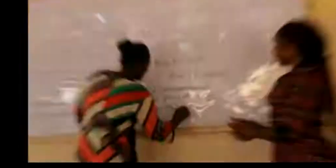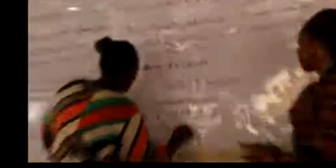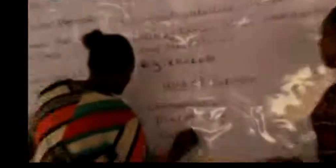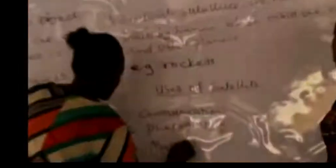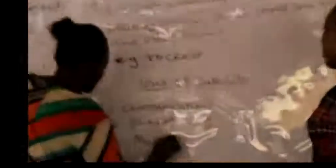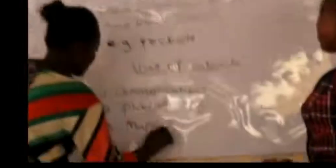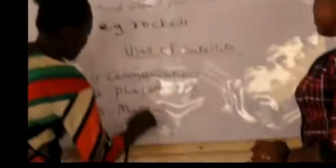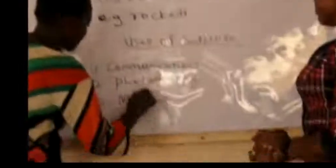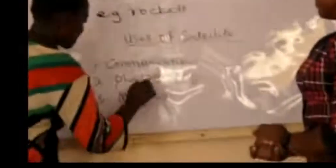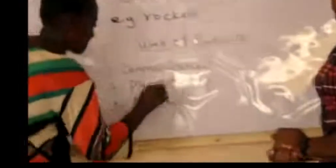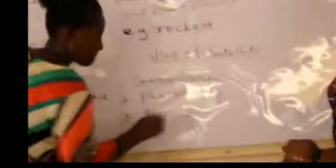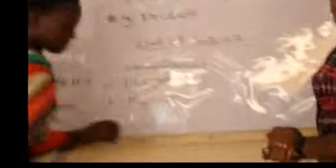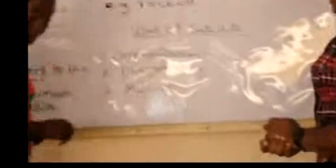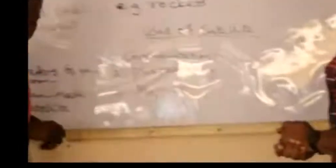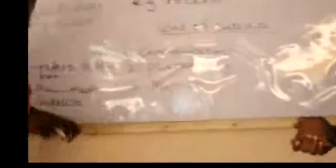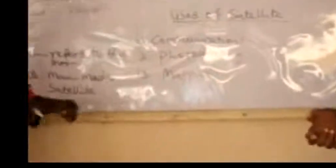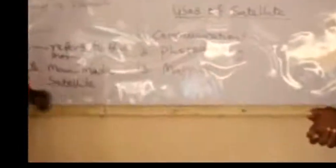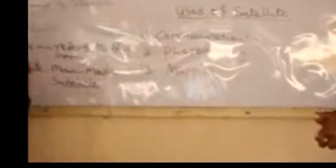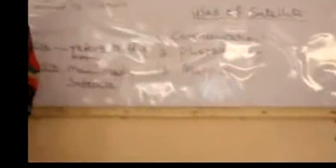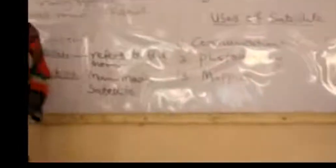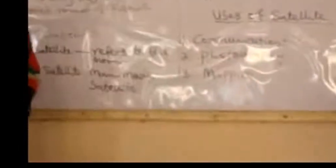Mapping.